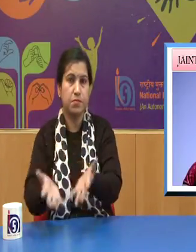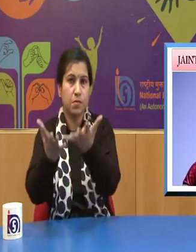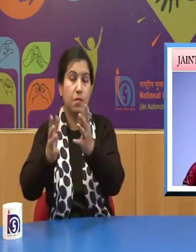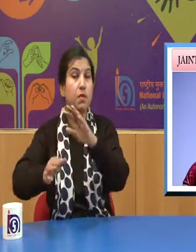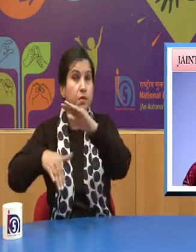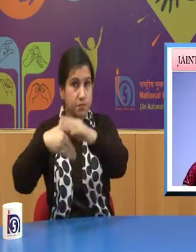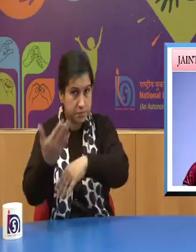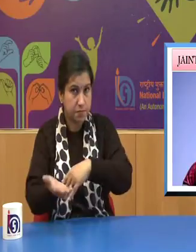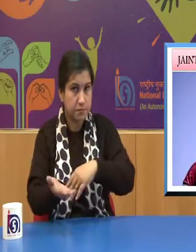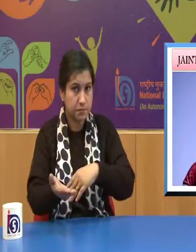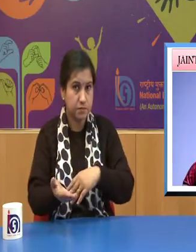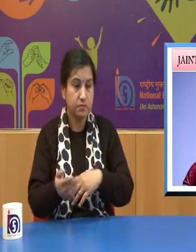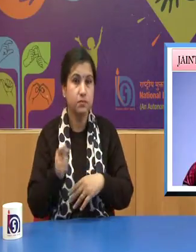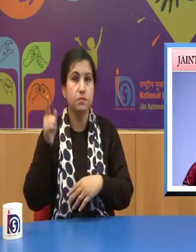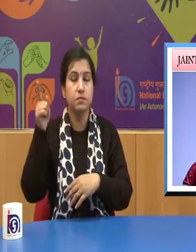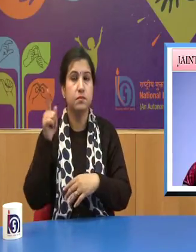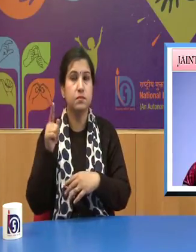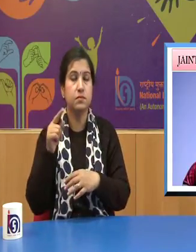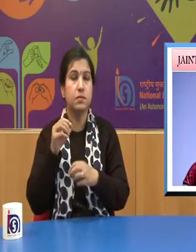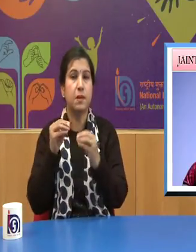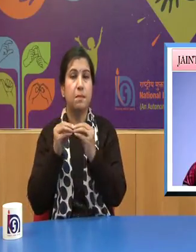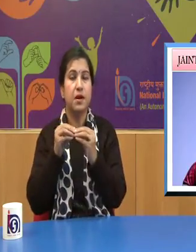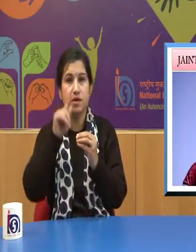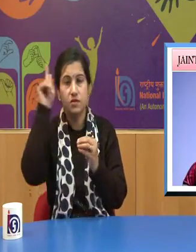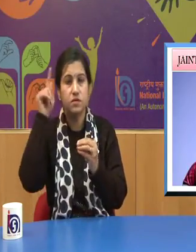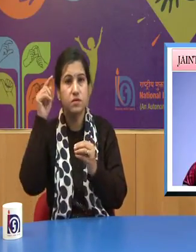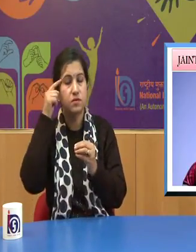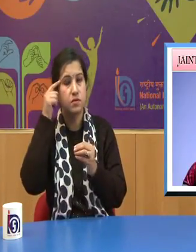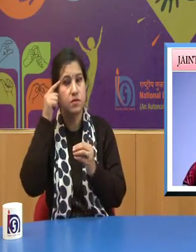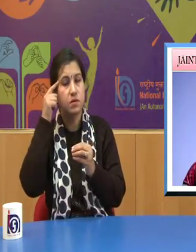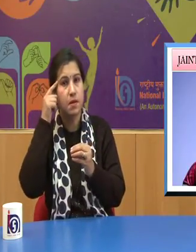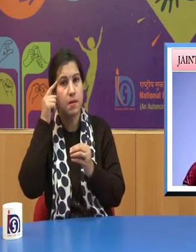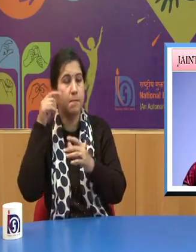Later, the British introduced the house tax and income tax.